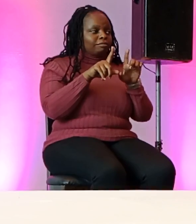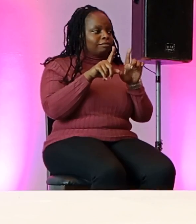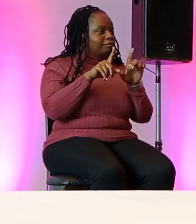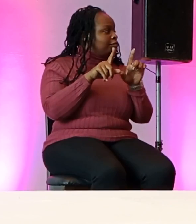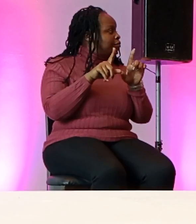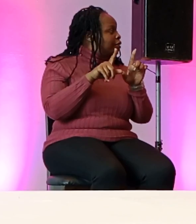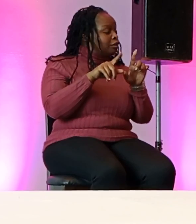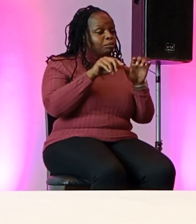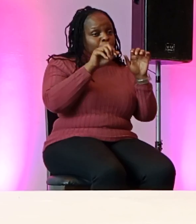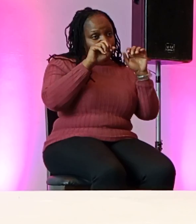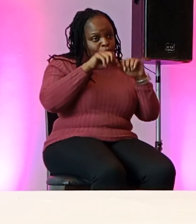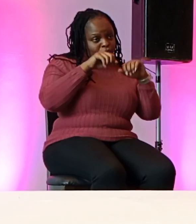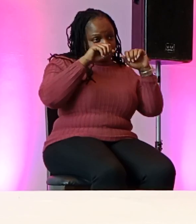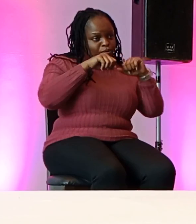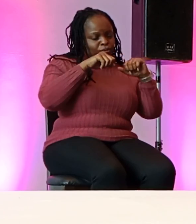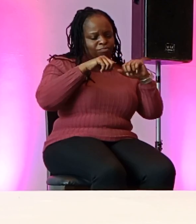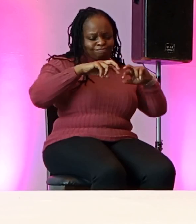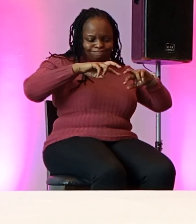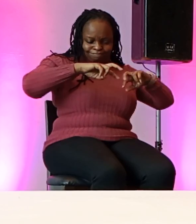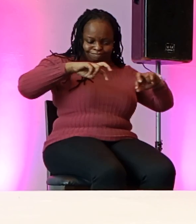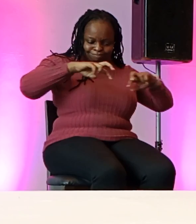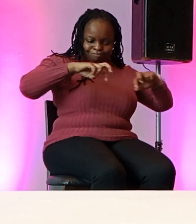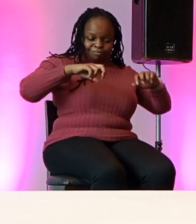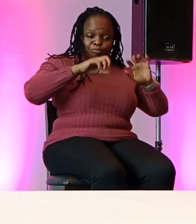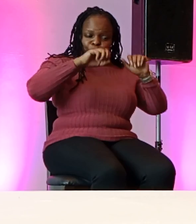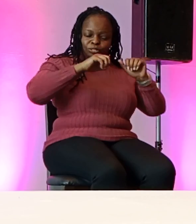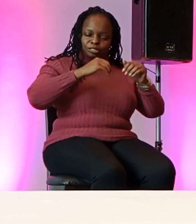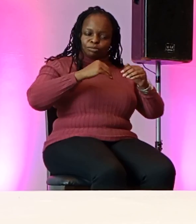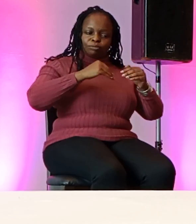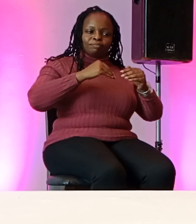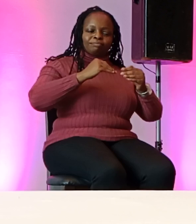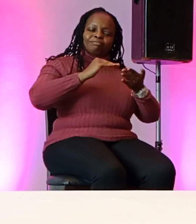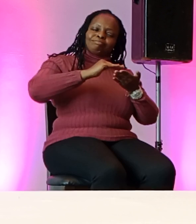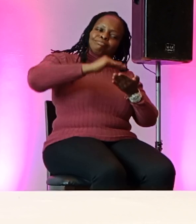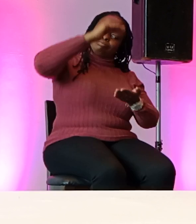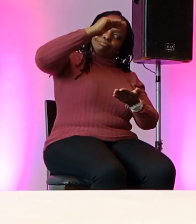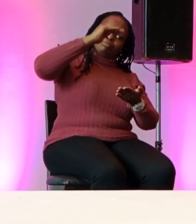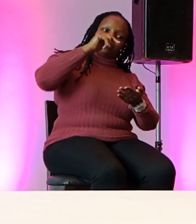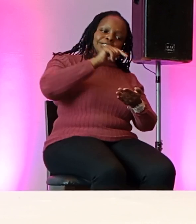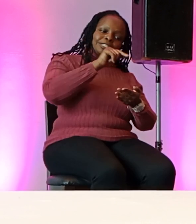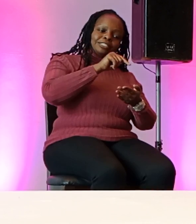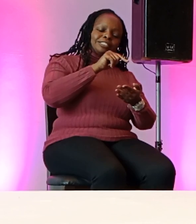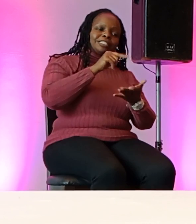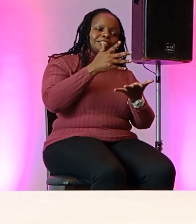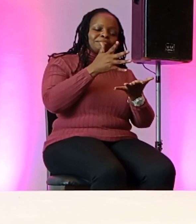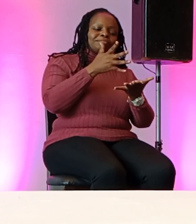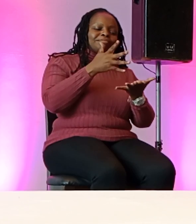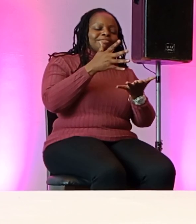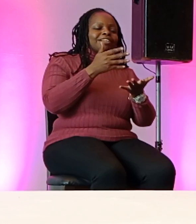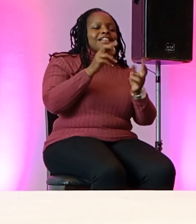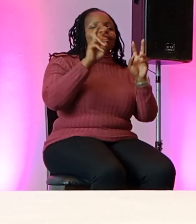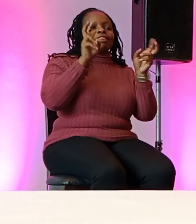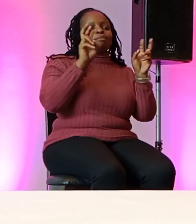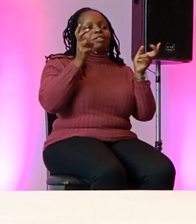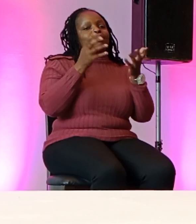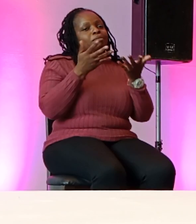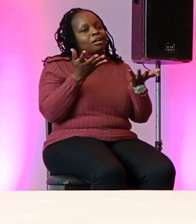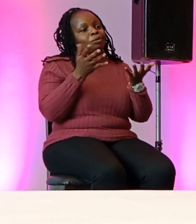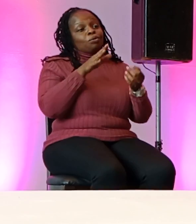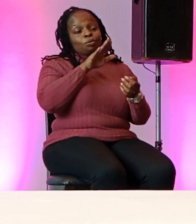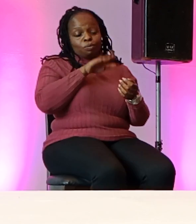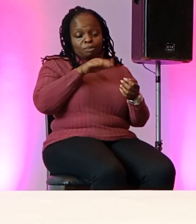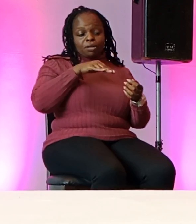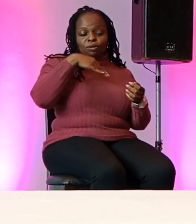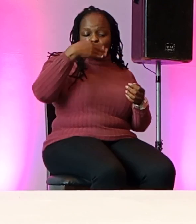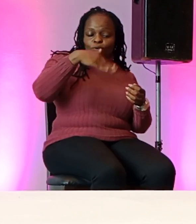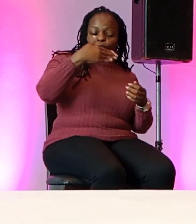sustain and exponentially accelerate this revolutionary trajectory? Women have always